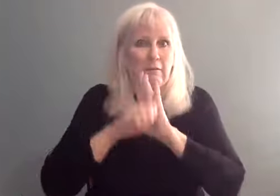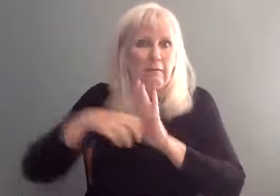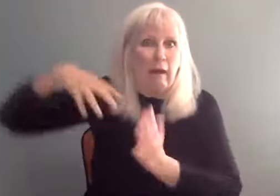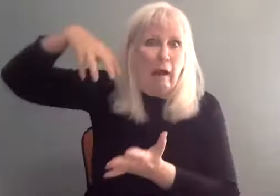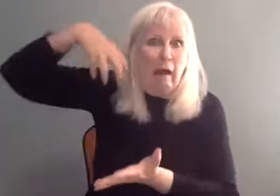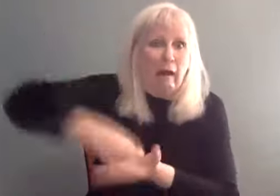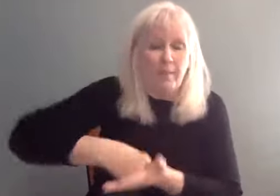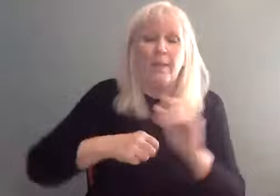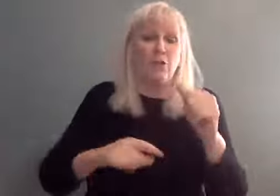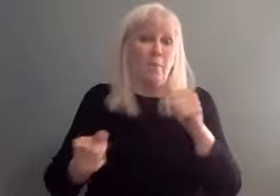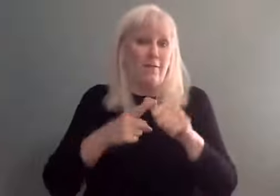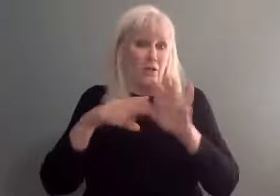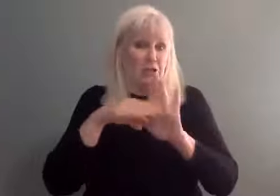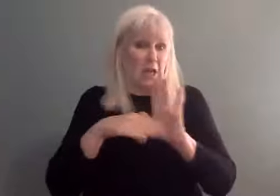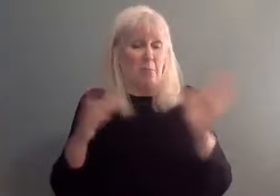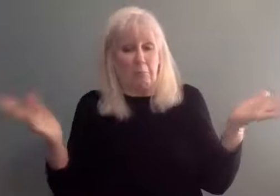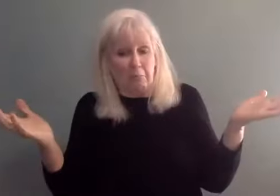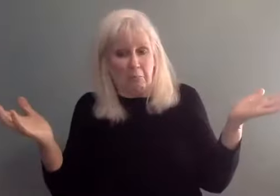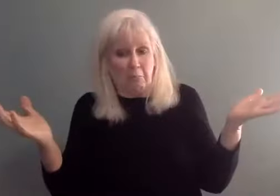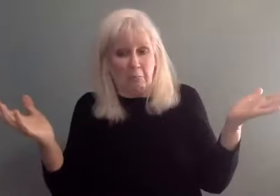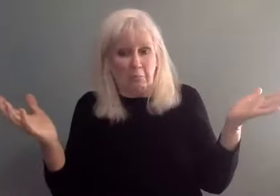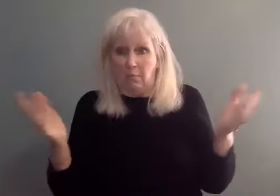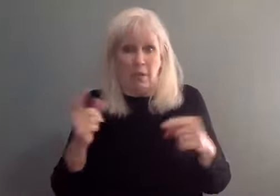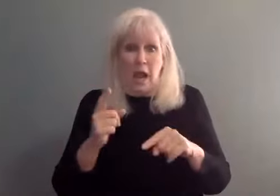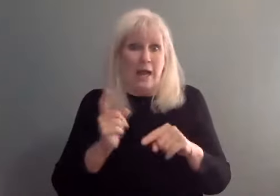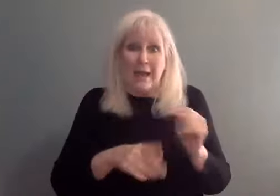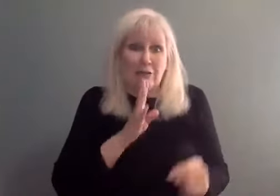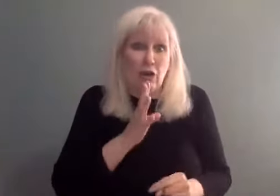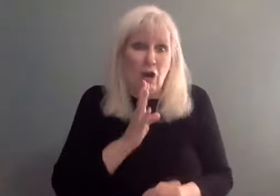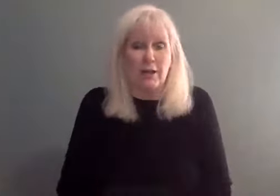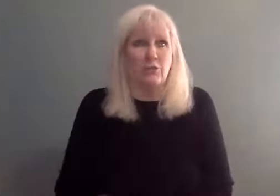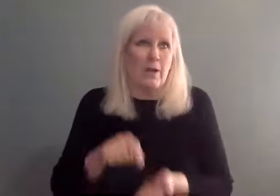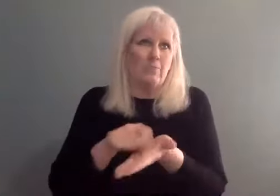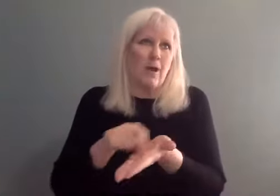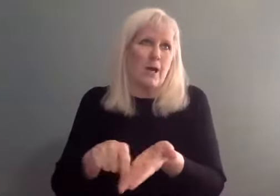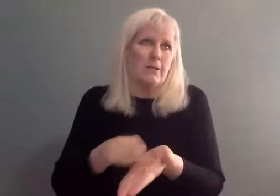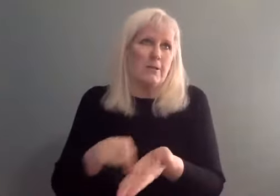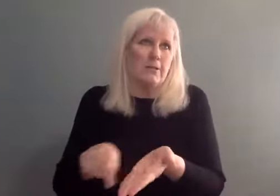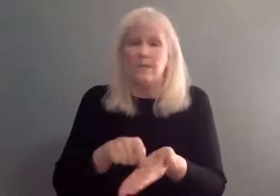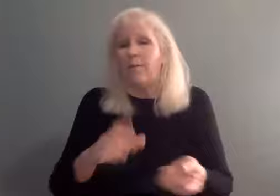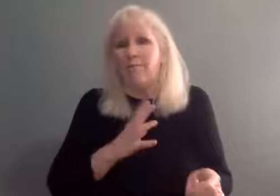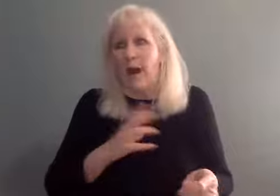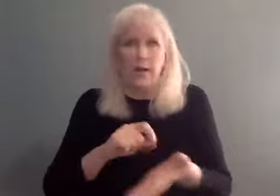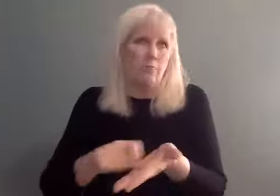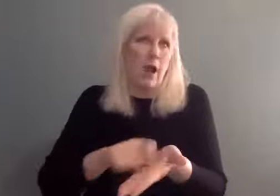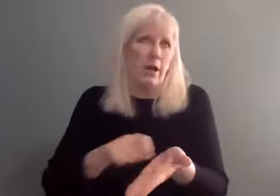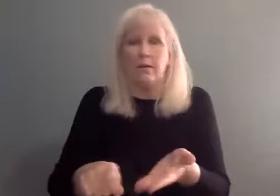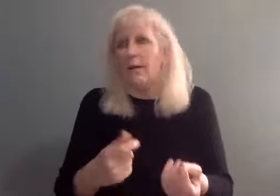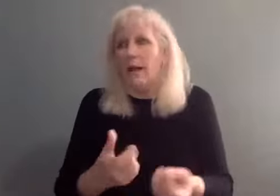was pretty much I couldn't talk, so I had to write it out. And I wrote out how I had the craving, how I